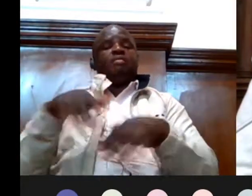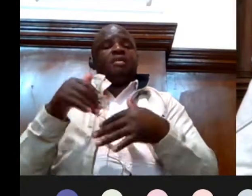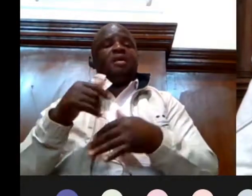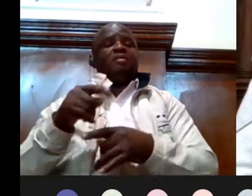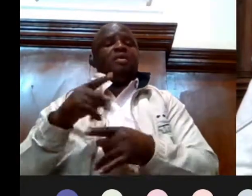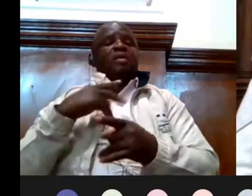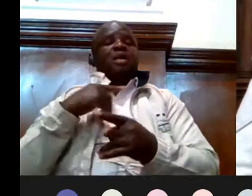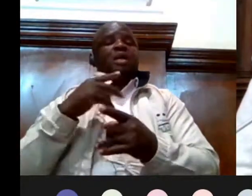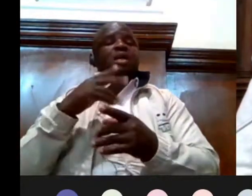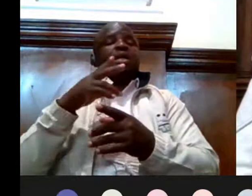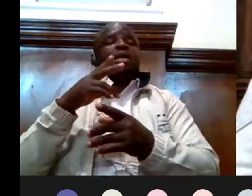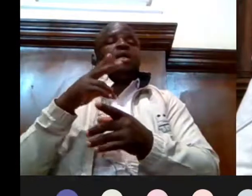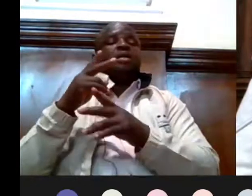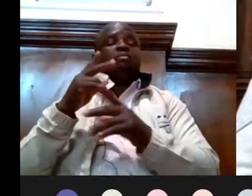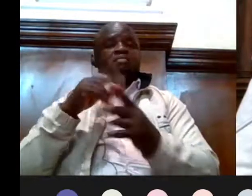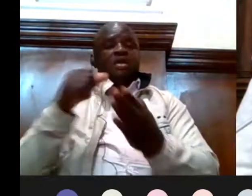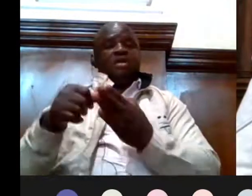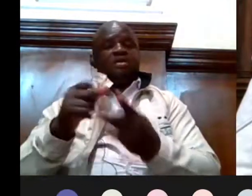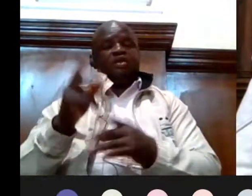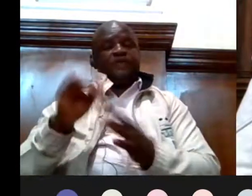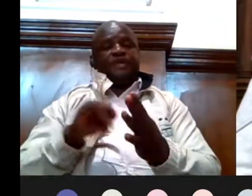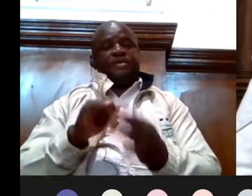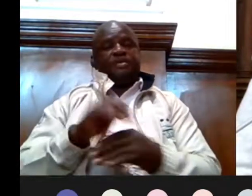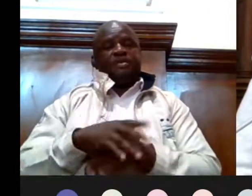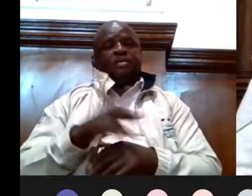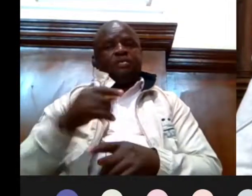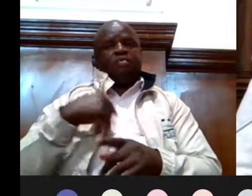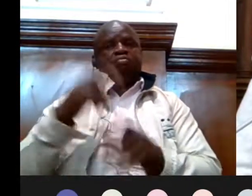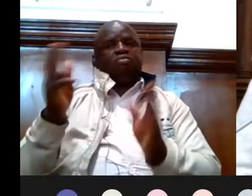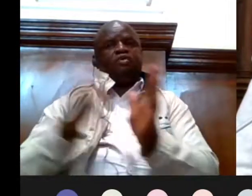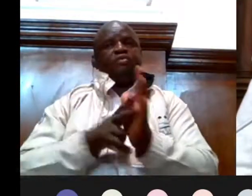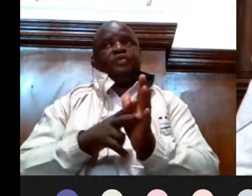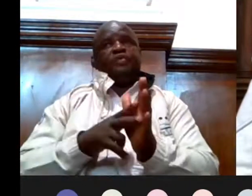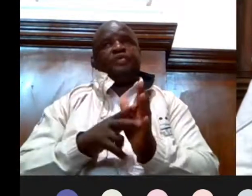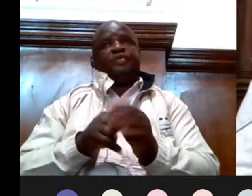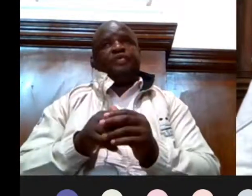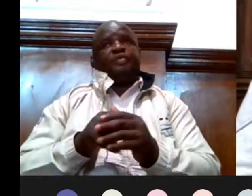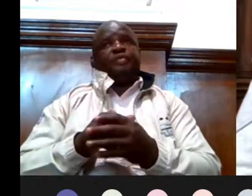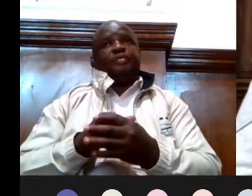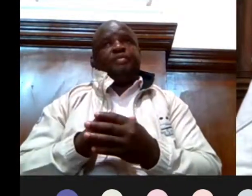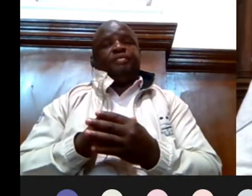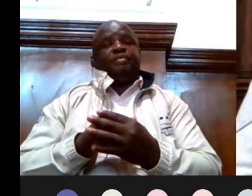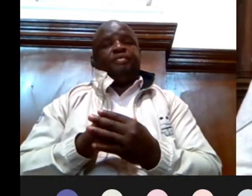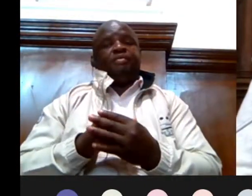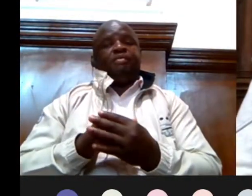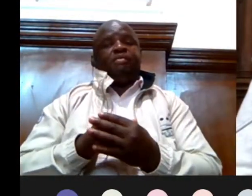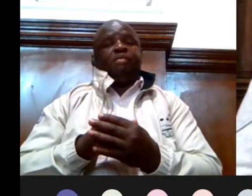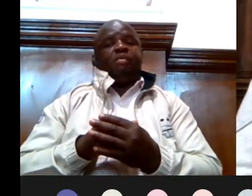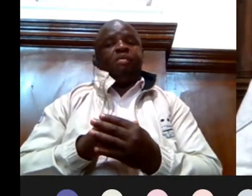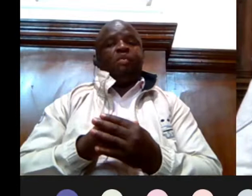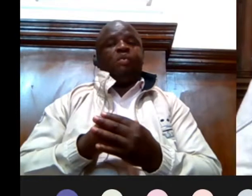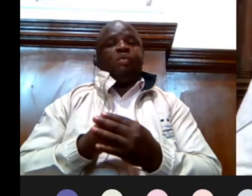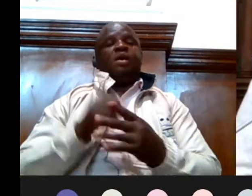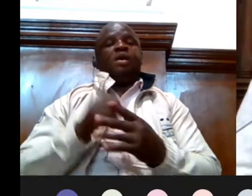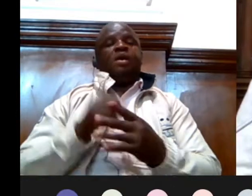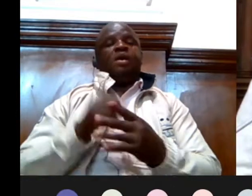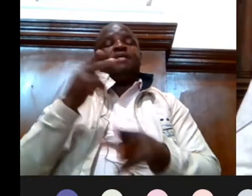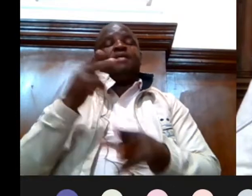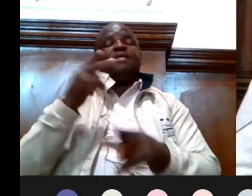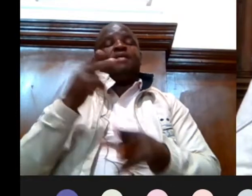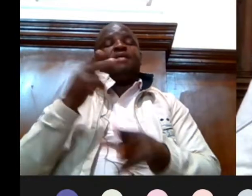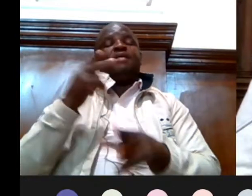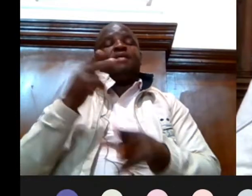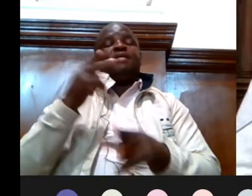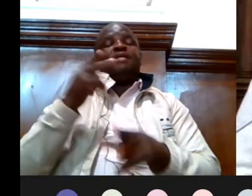WIPS committee, we approved that the conferral of voting, final voting